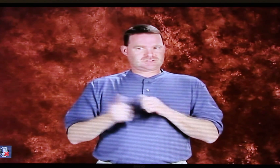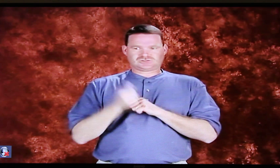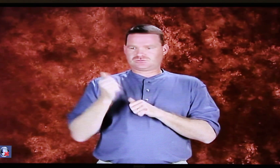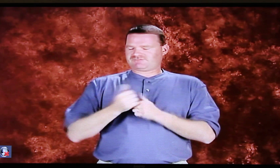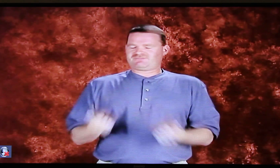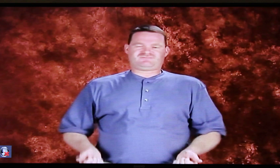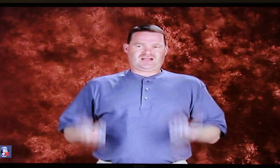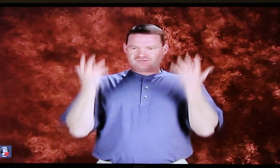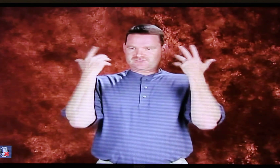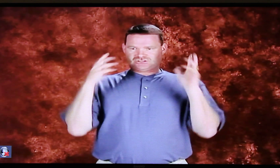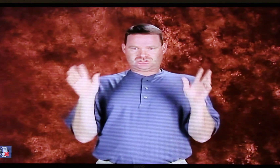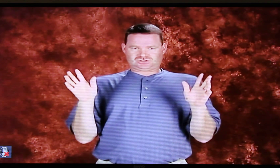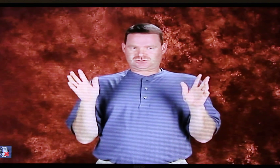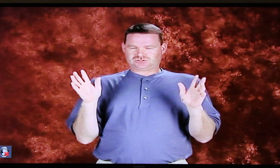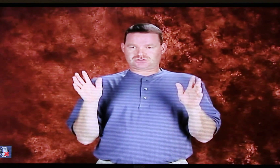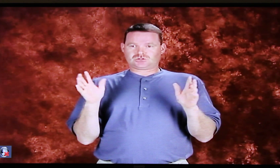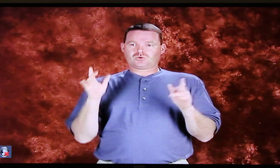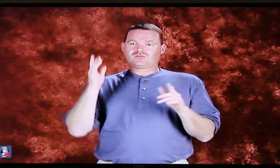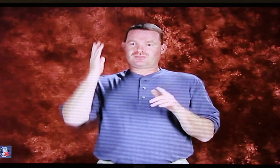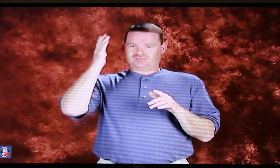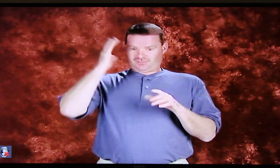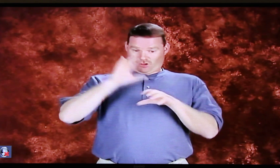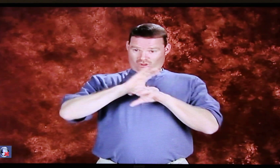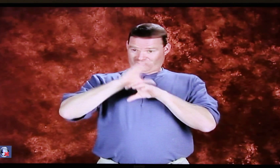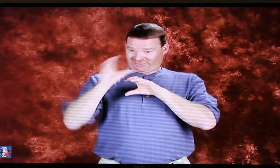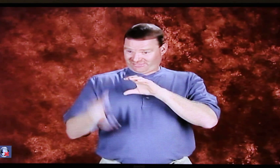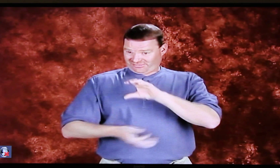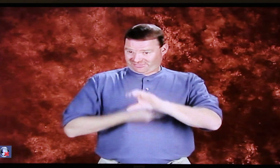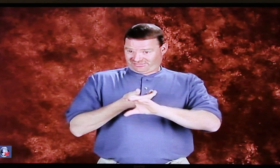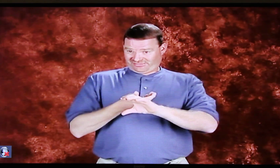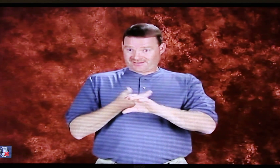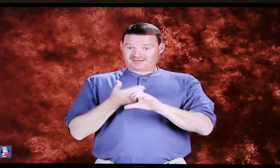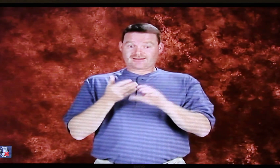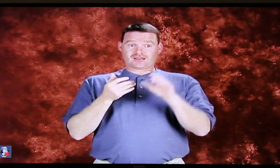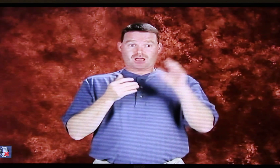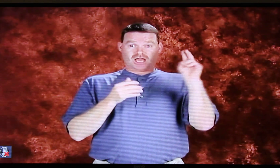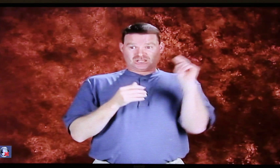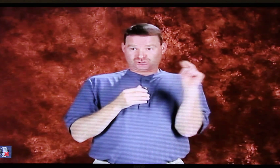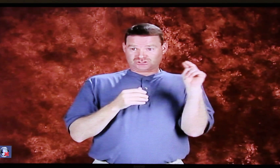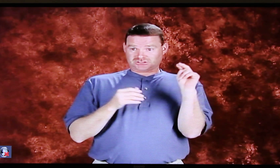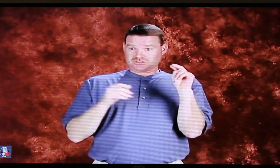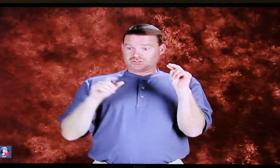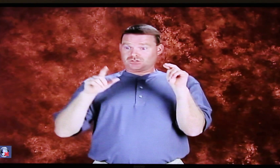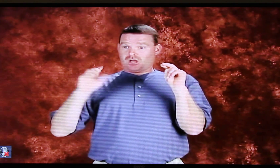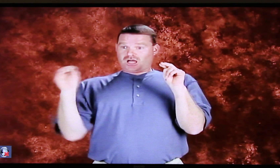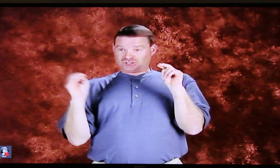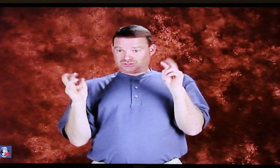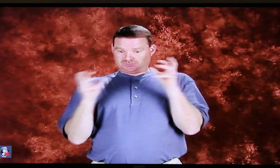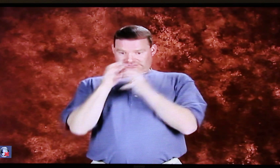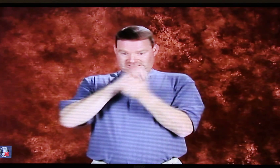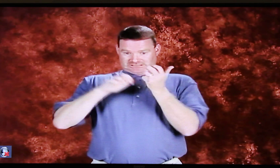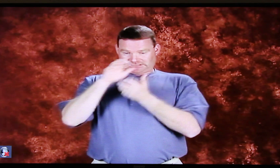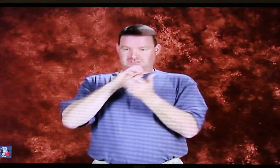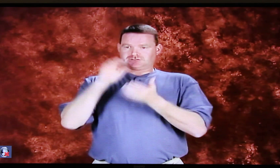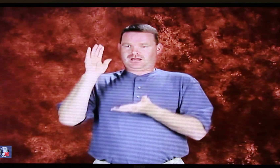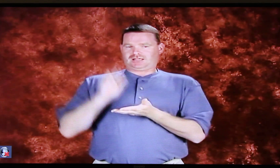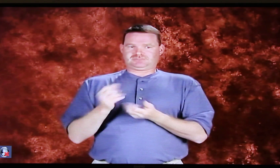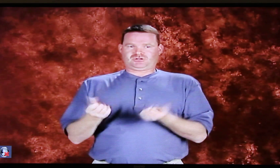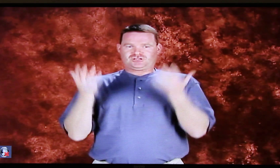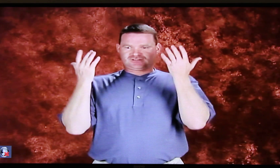You know, but dangerous, that's very dangerous to have 100% oxygen because it's highly flammable. And the atmosphere being nitrogen and